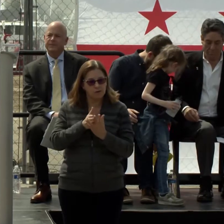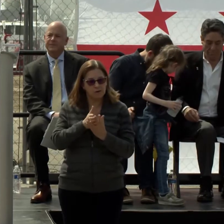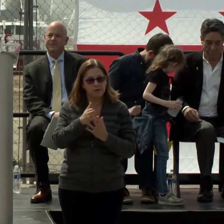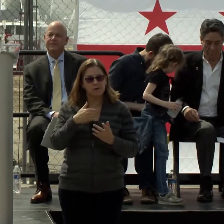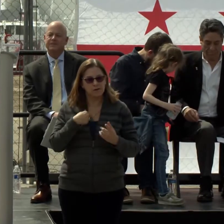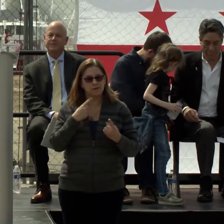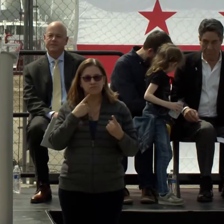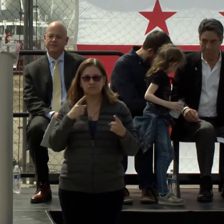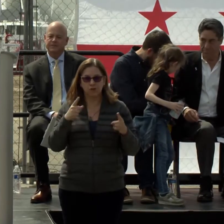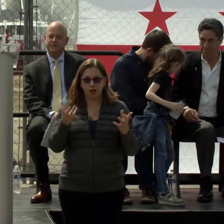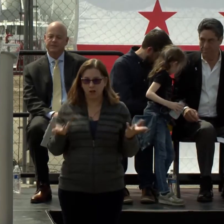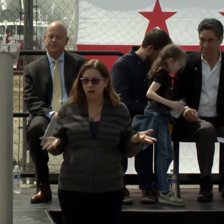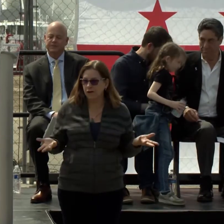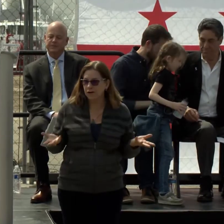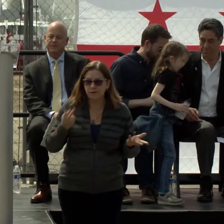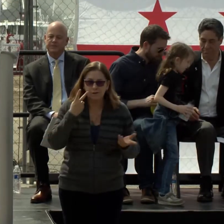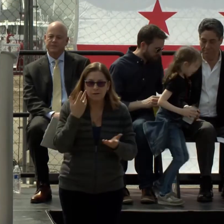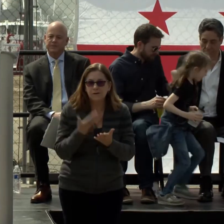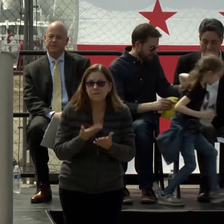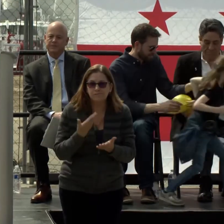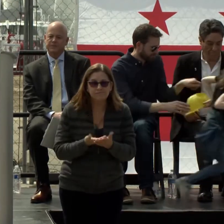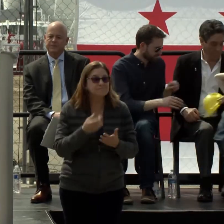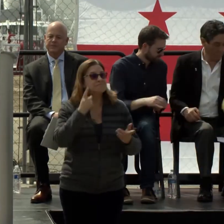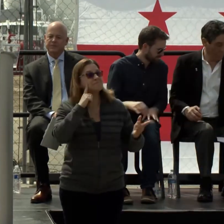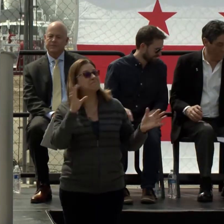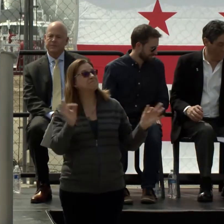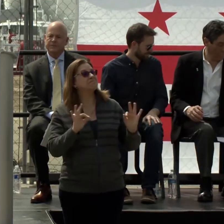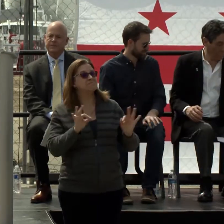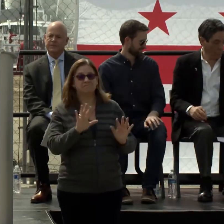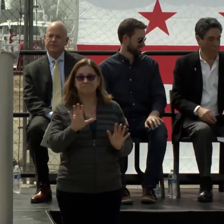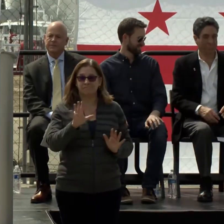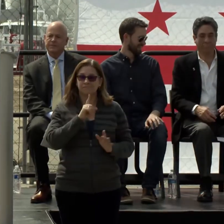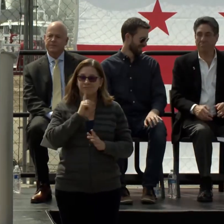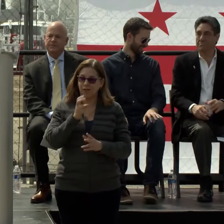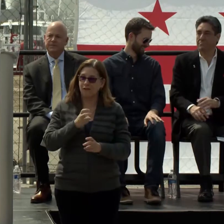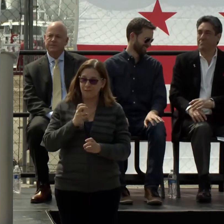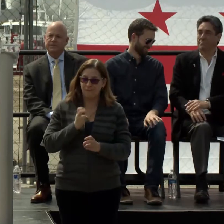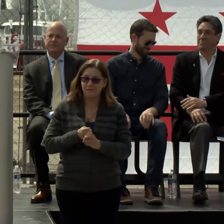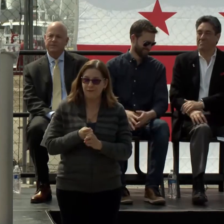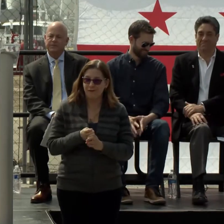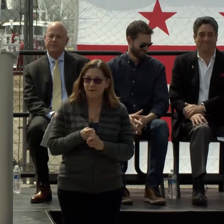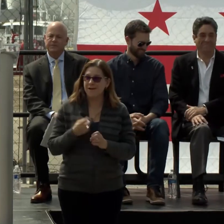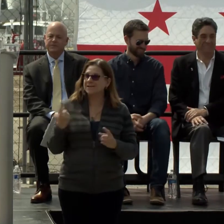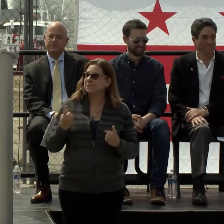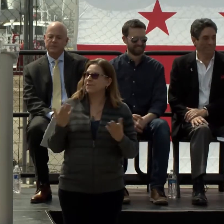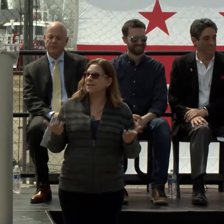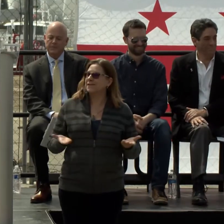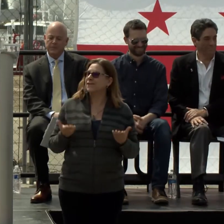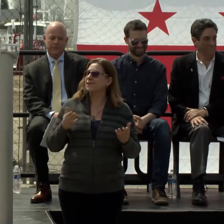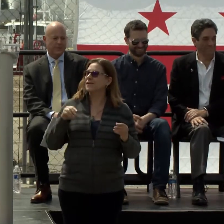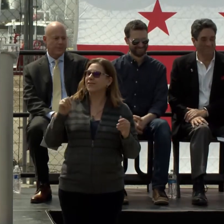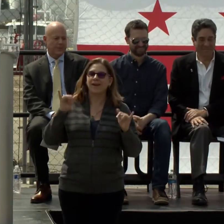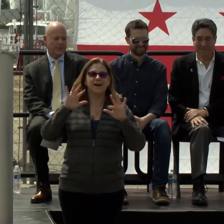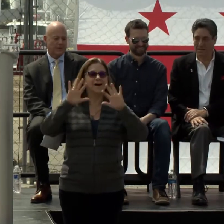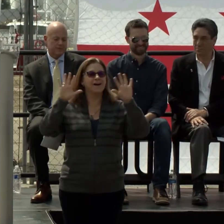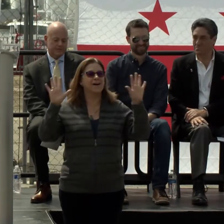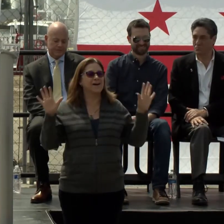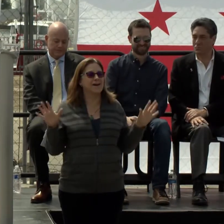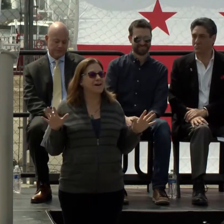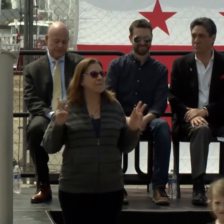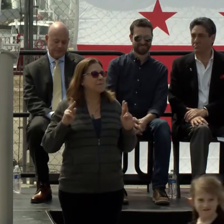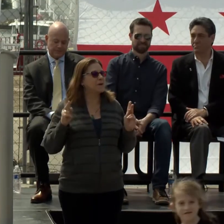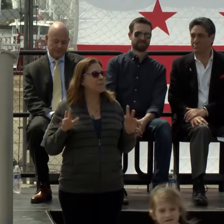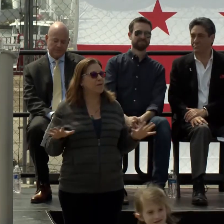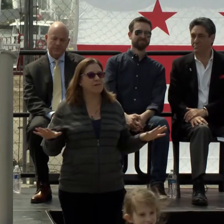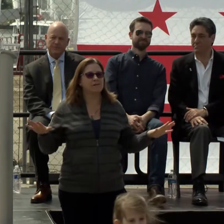look easy. There is something in the wharf for everything and everyone,